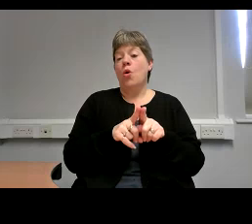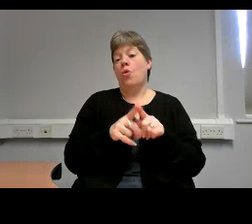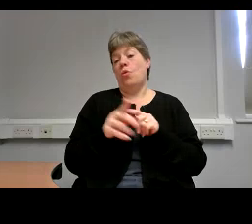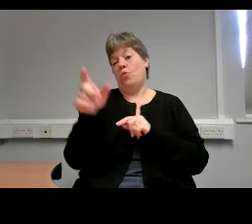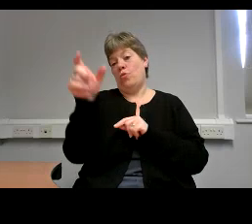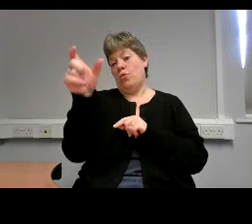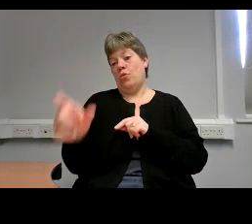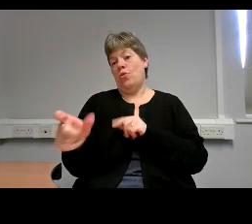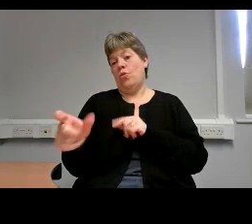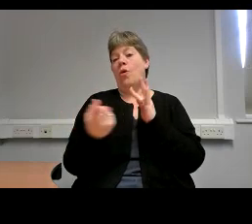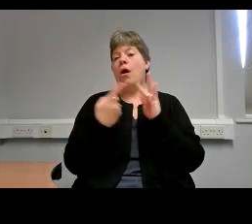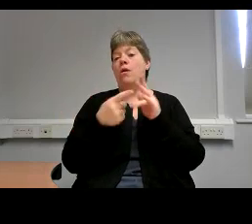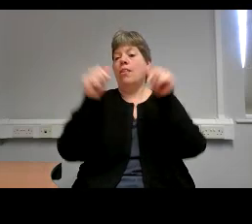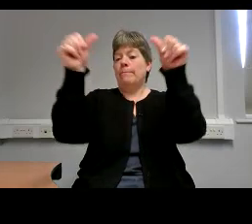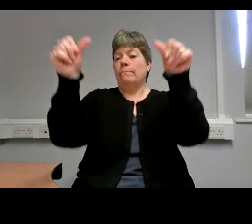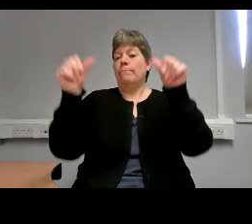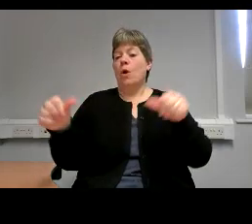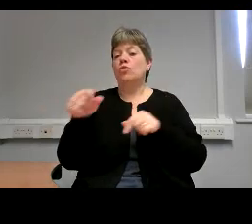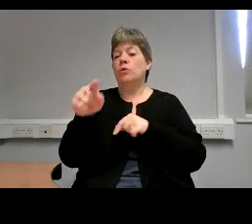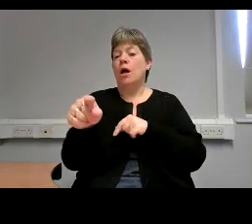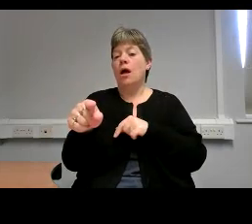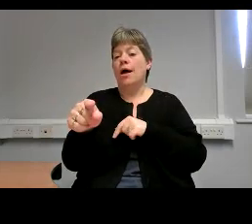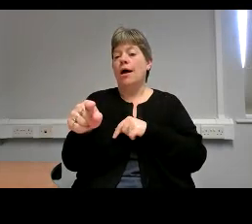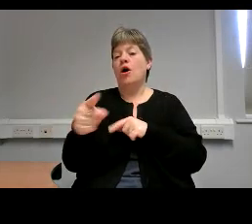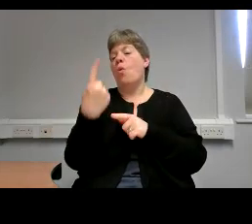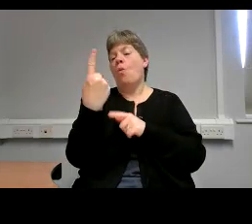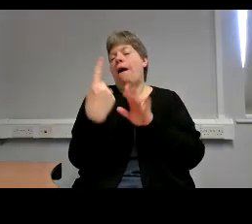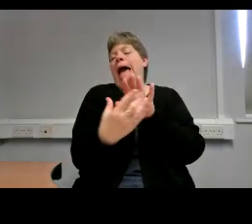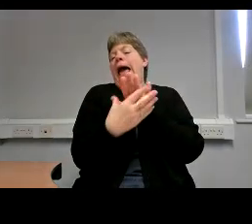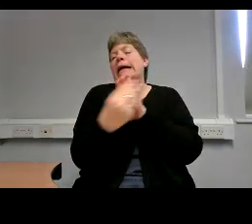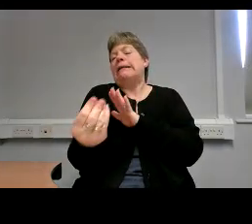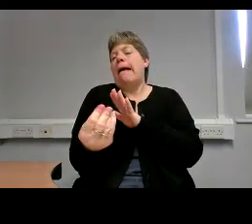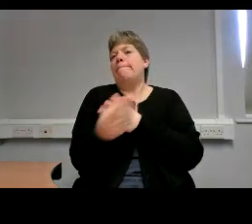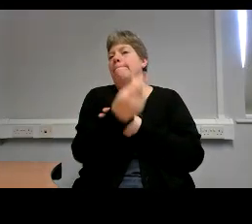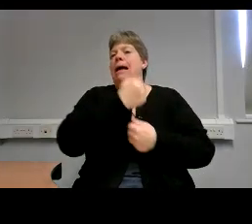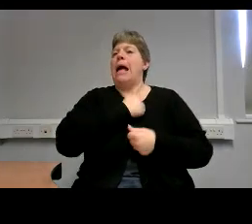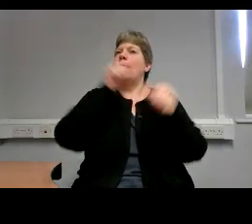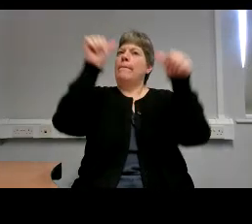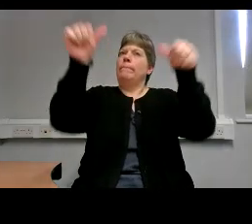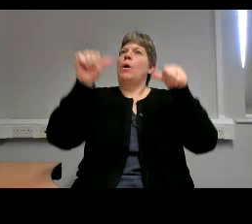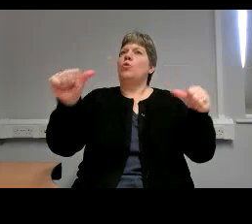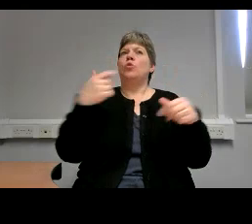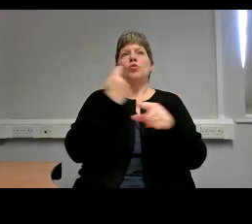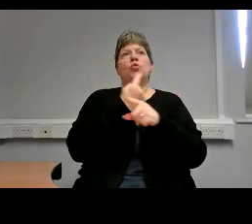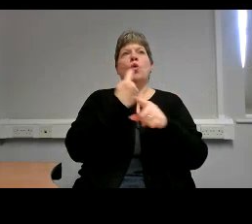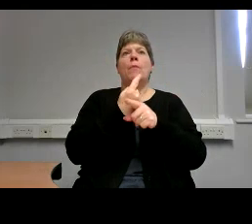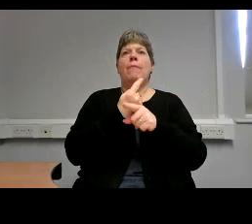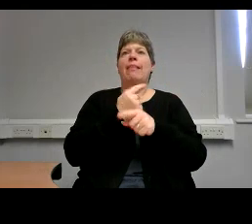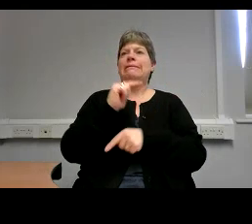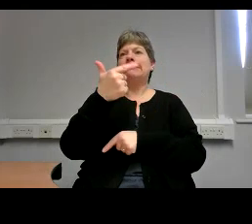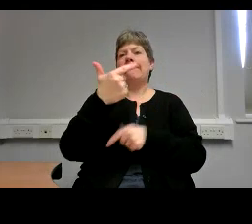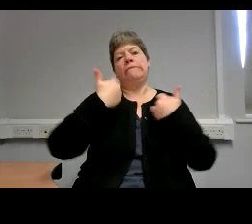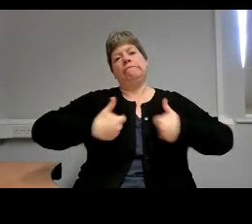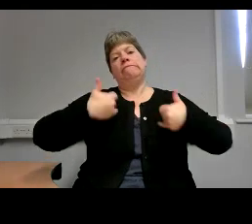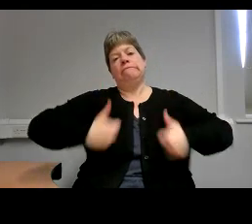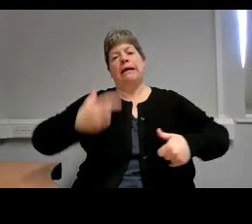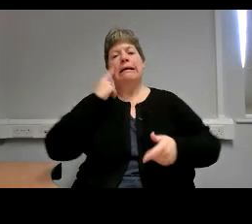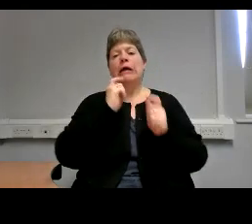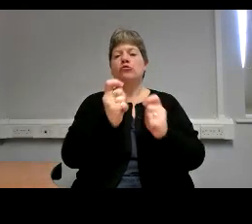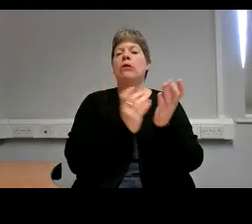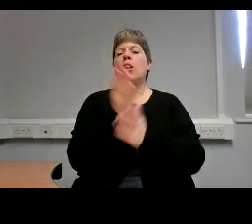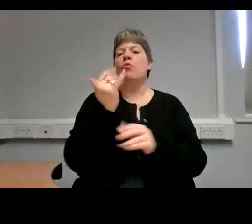there's a poster, and that poster is just an example of some of the posters that promote those 7 common conditions that I talked